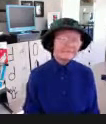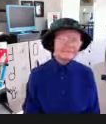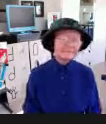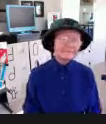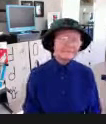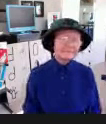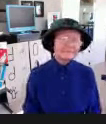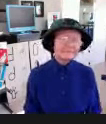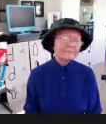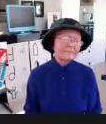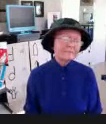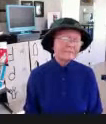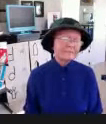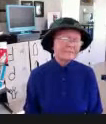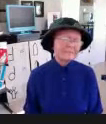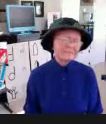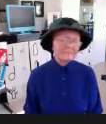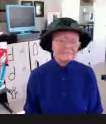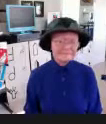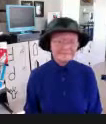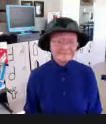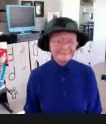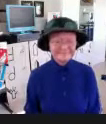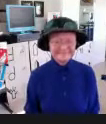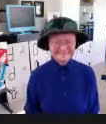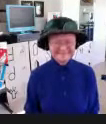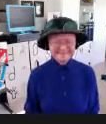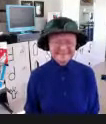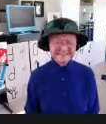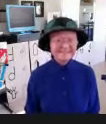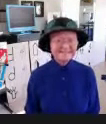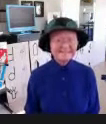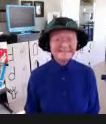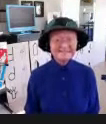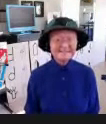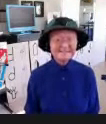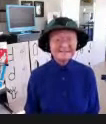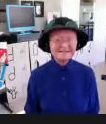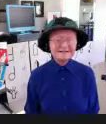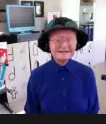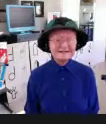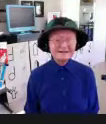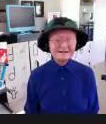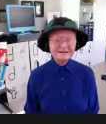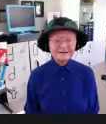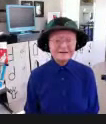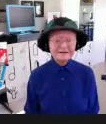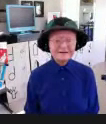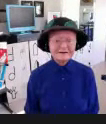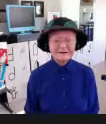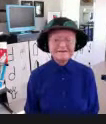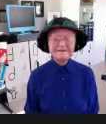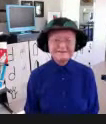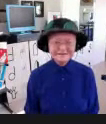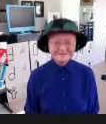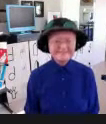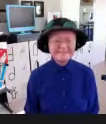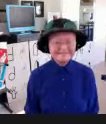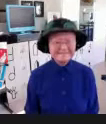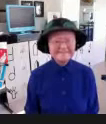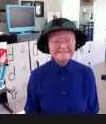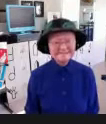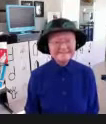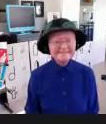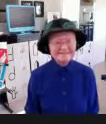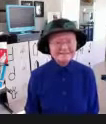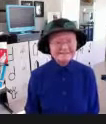that we pay them and all those other little details. So so that they can understand the project. So the first